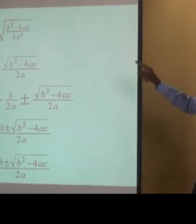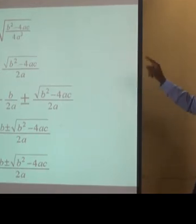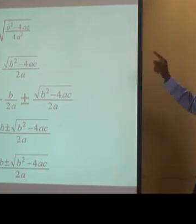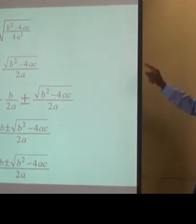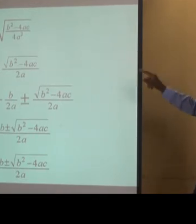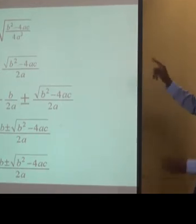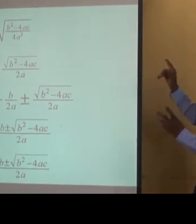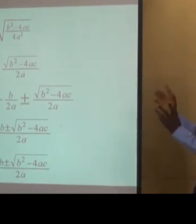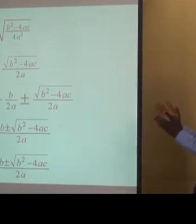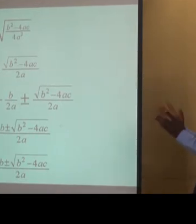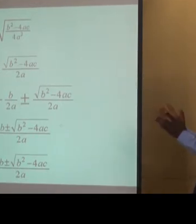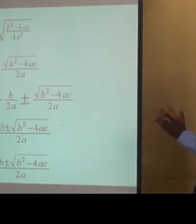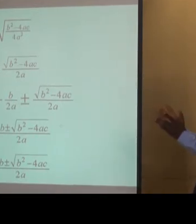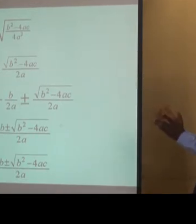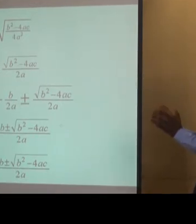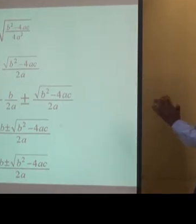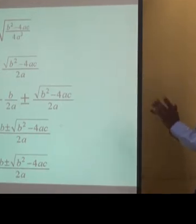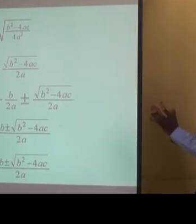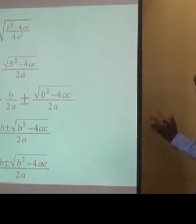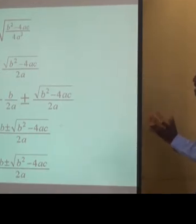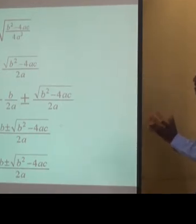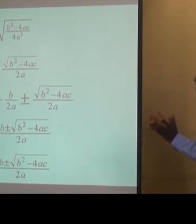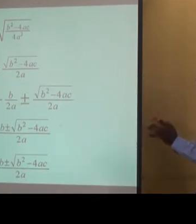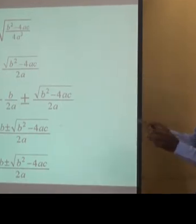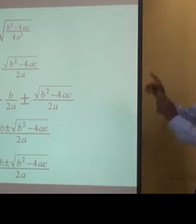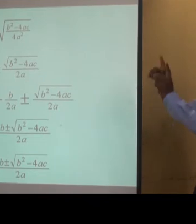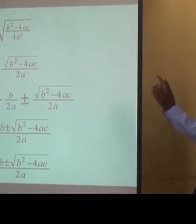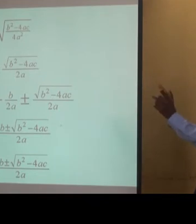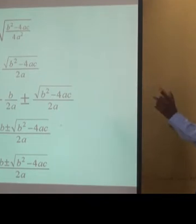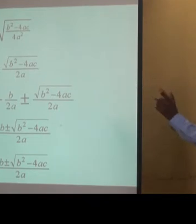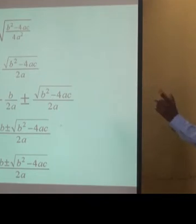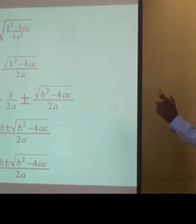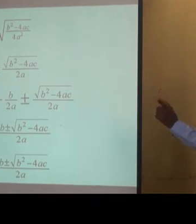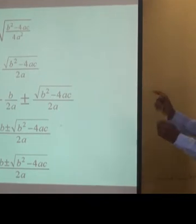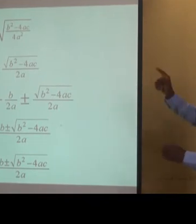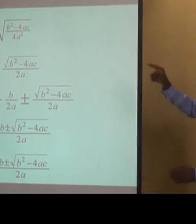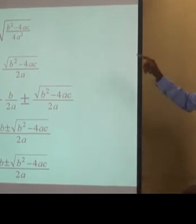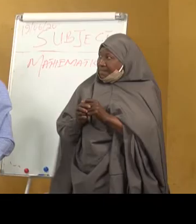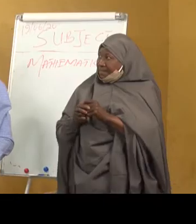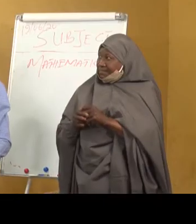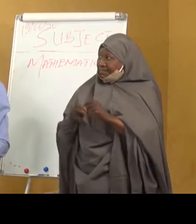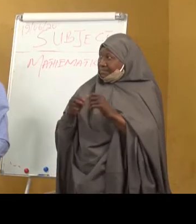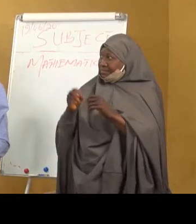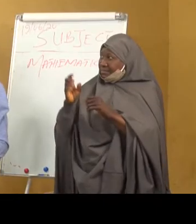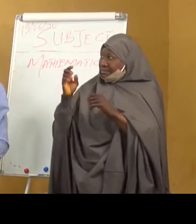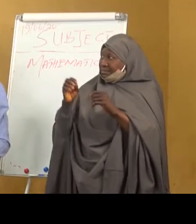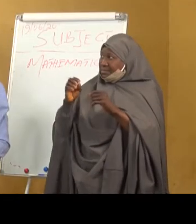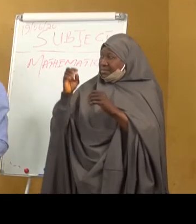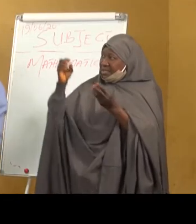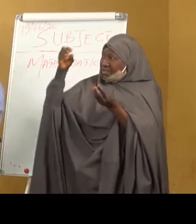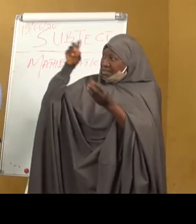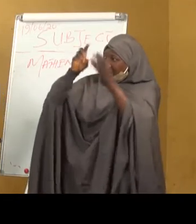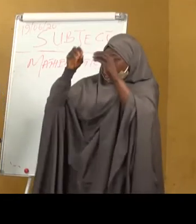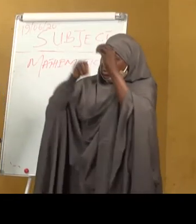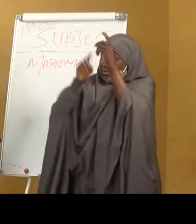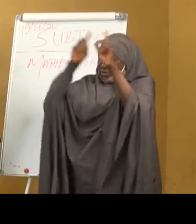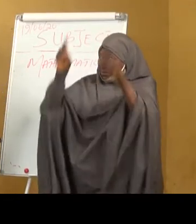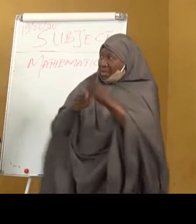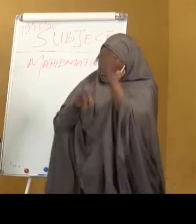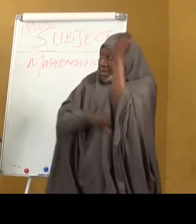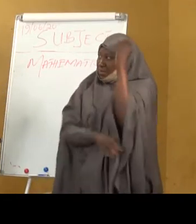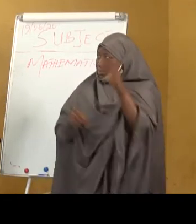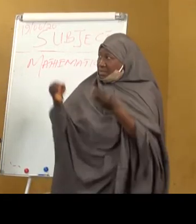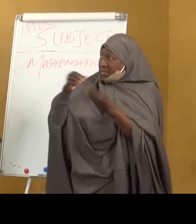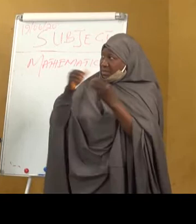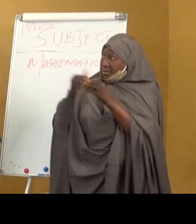over 4a squared. By indices, the square root of x plus b over 2a all